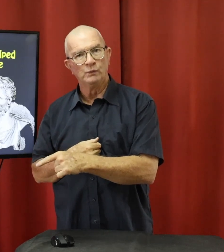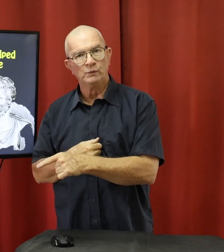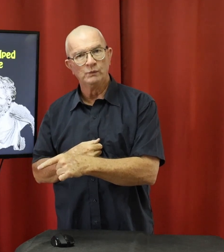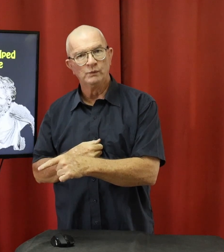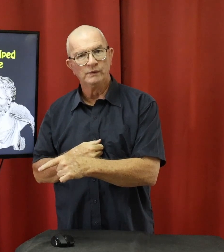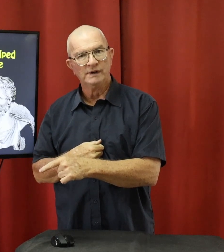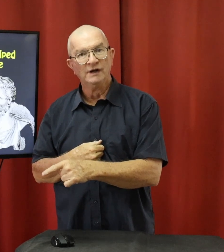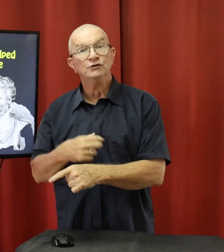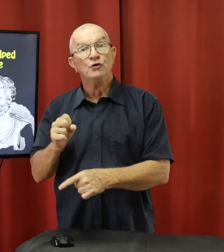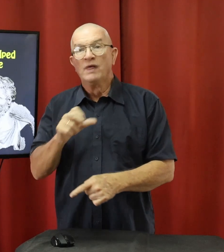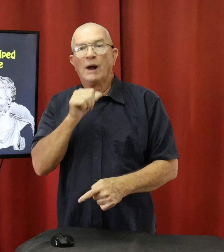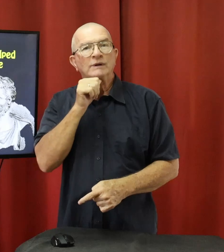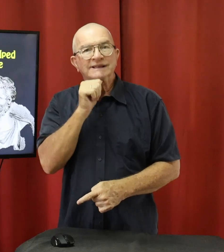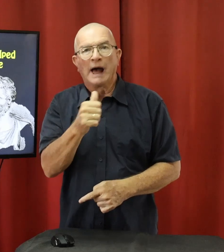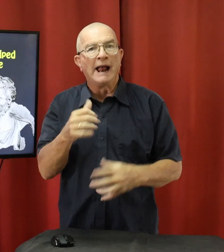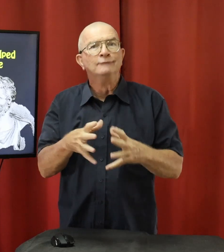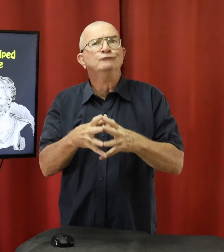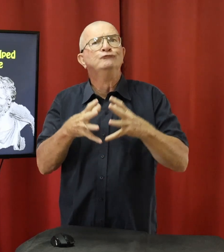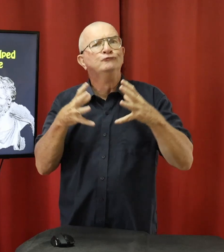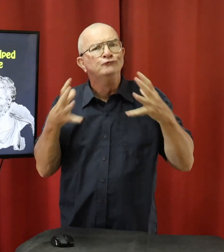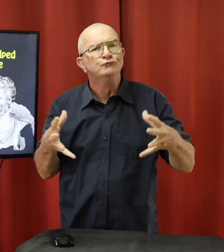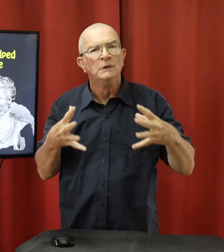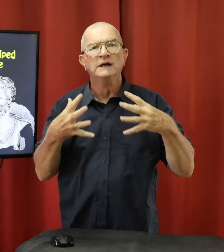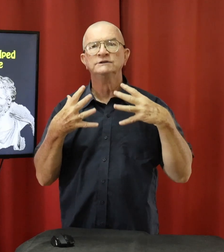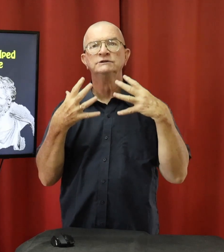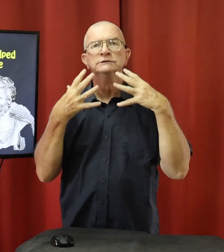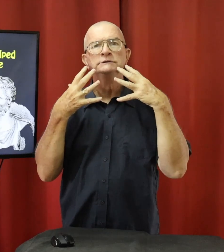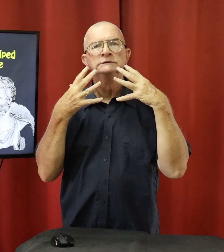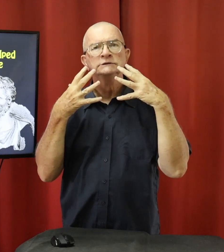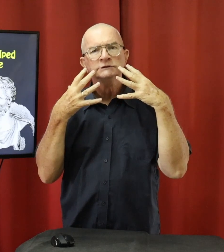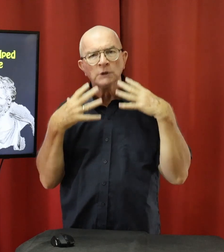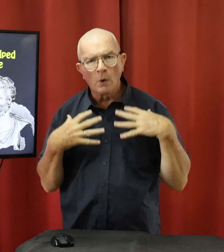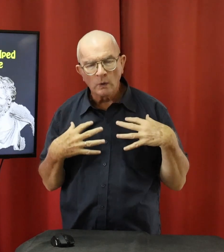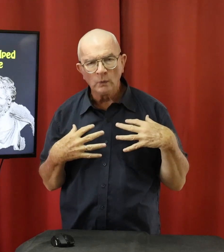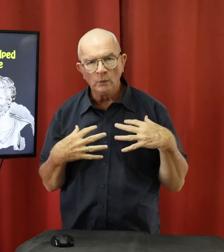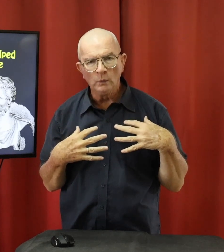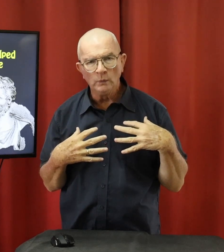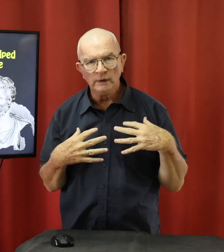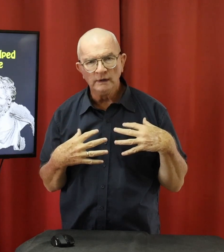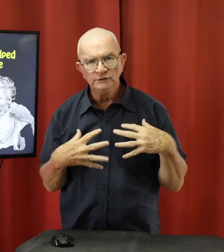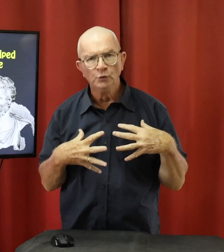too, so that I would not have even more grief.